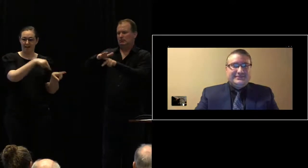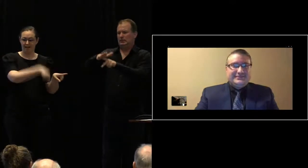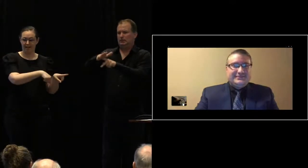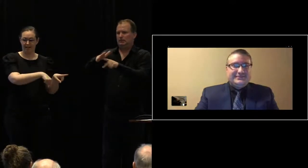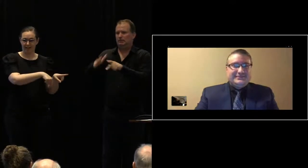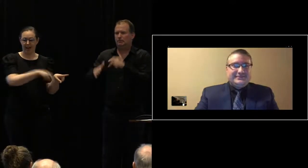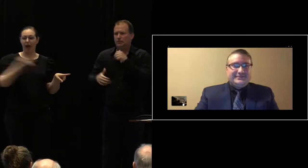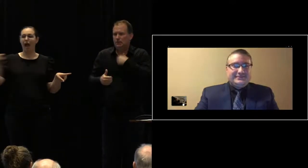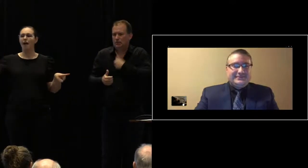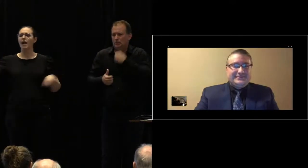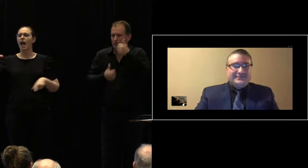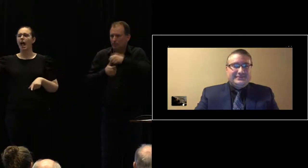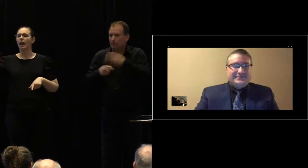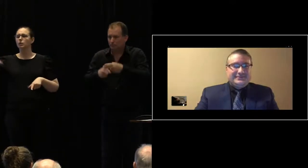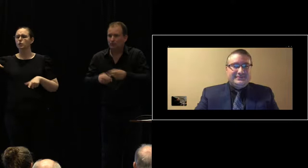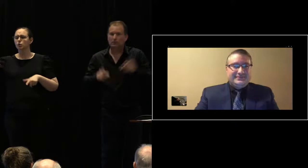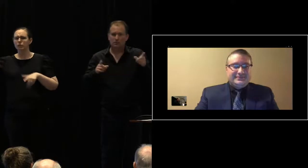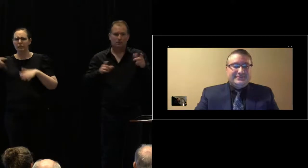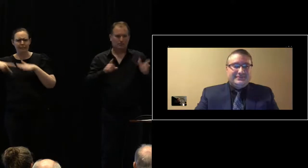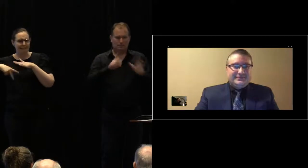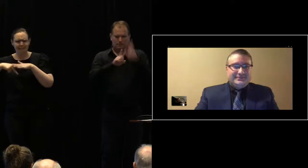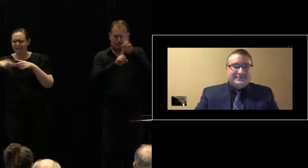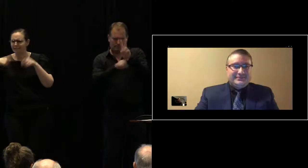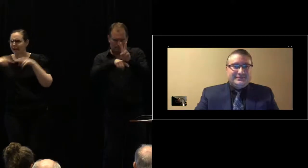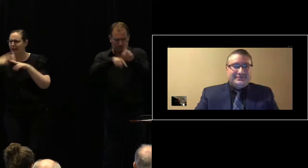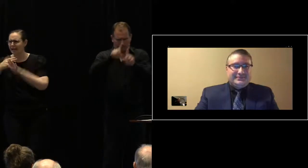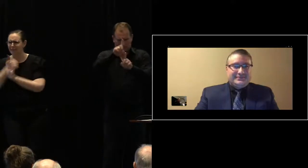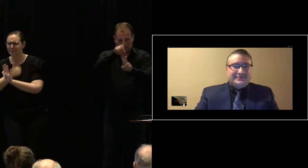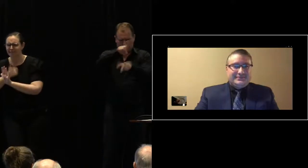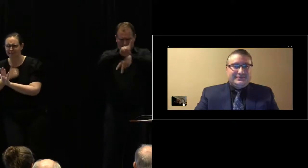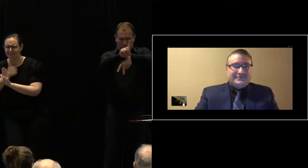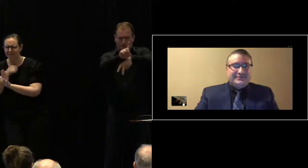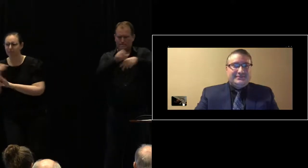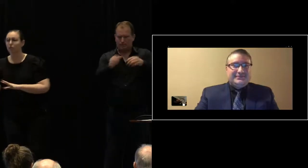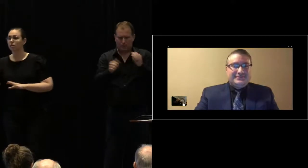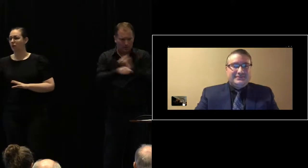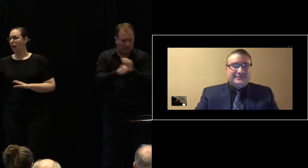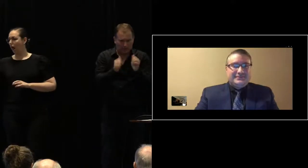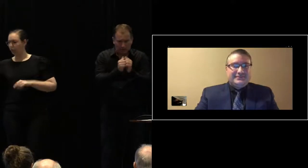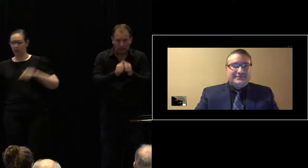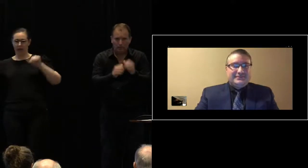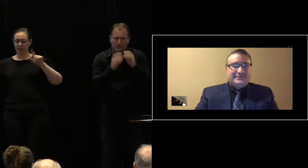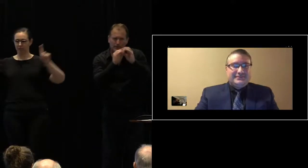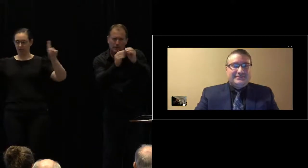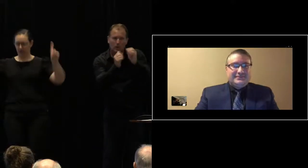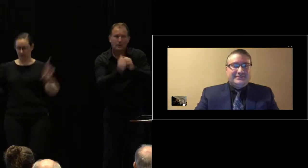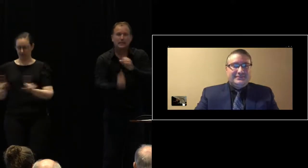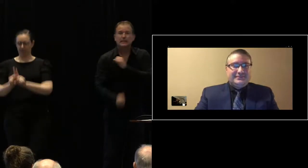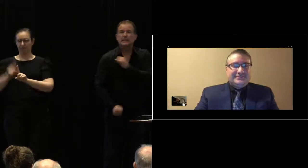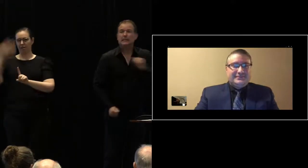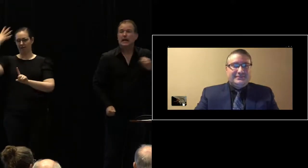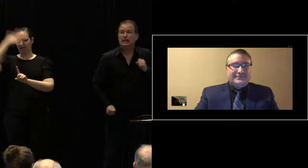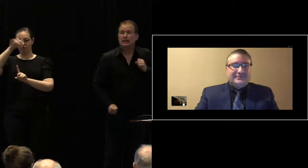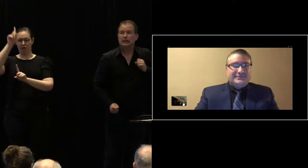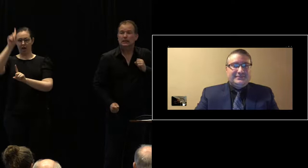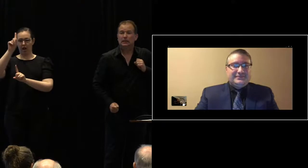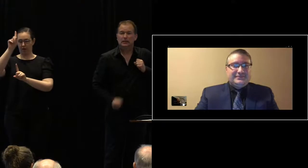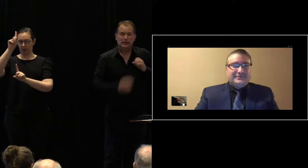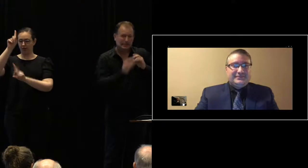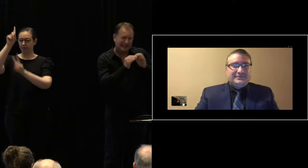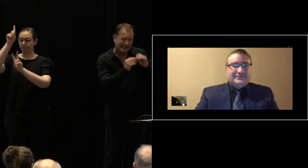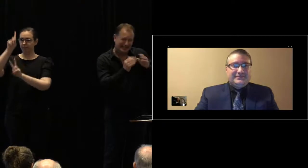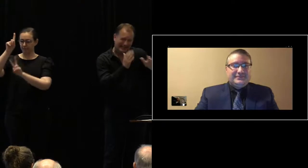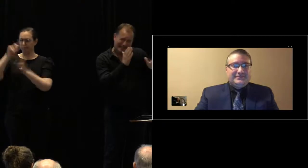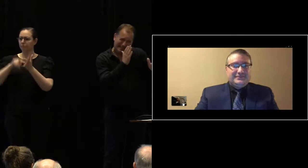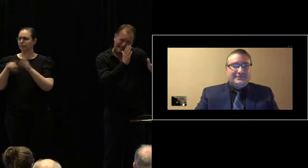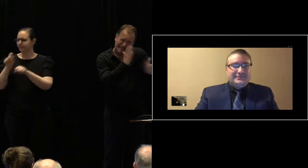sign languages are recognized. So we had not only Frank, but also Lisa and one other individual, their name is